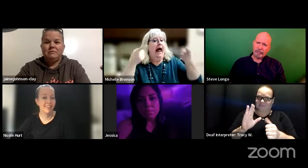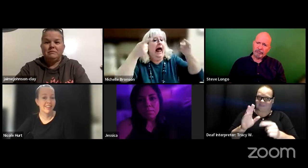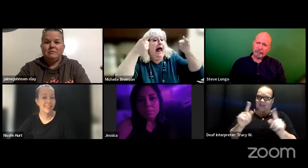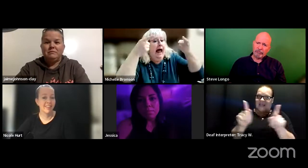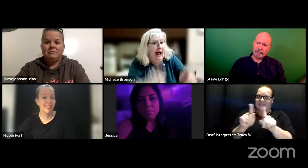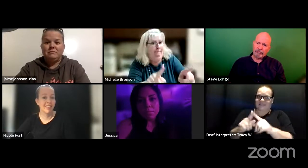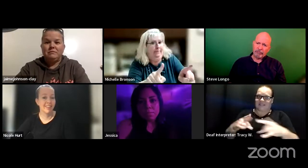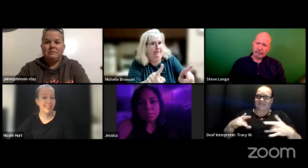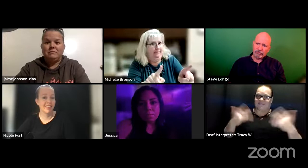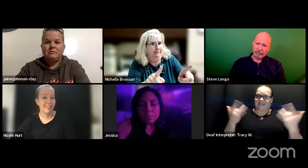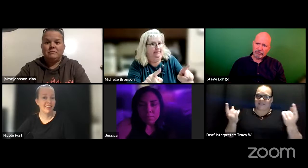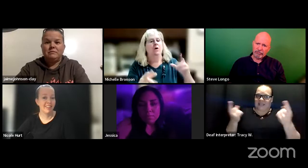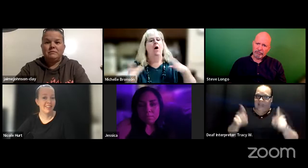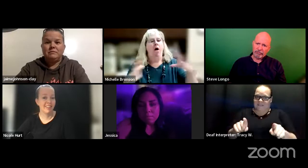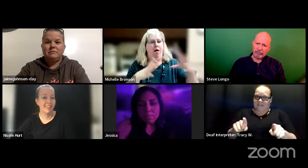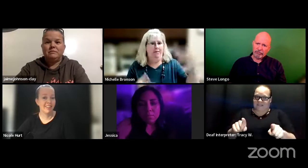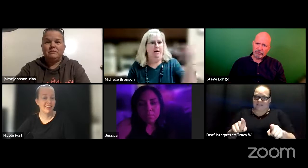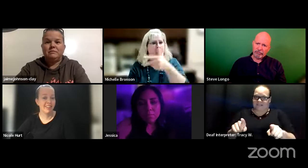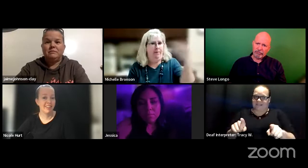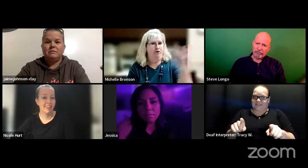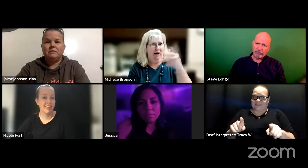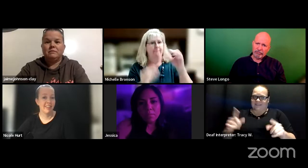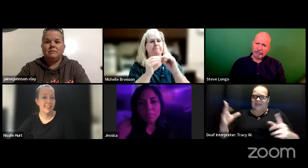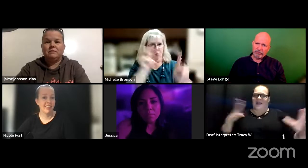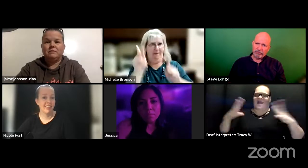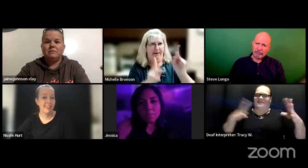First, I would like to say